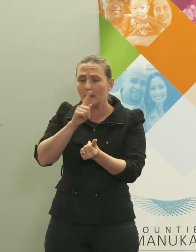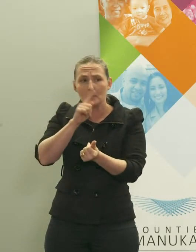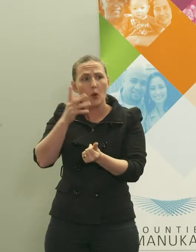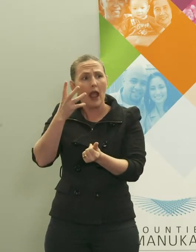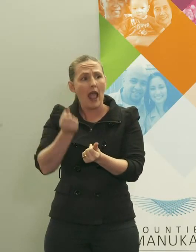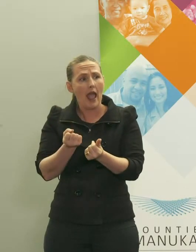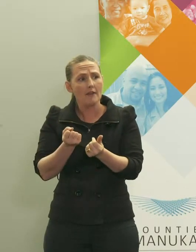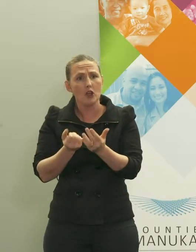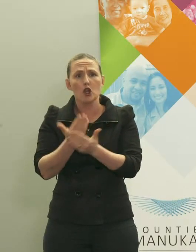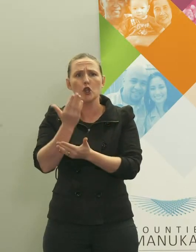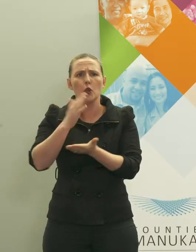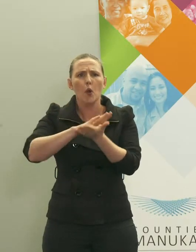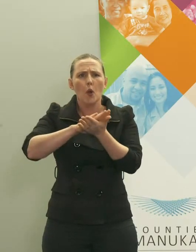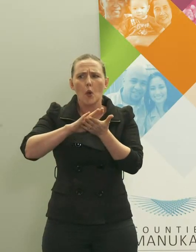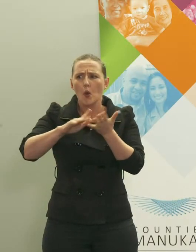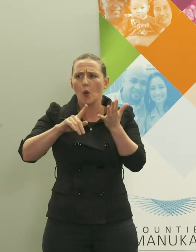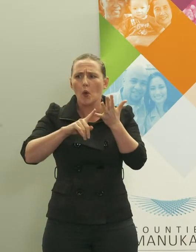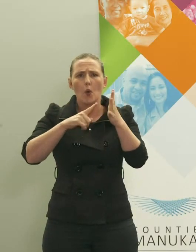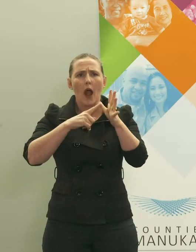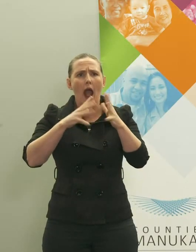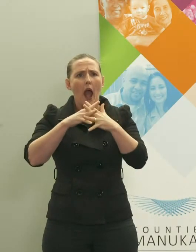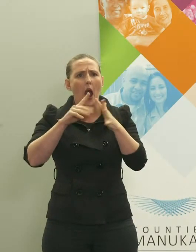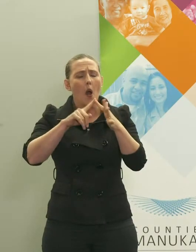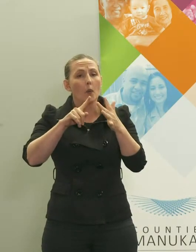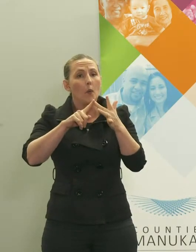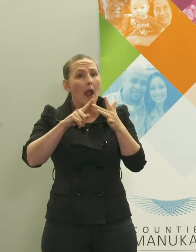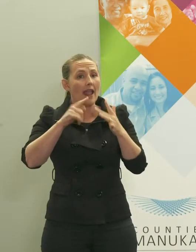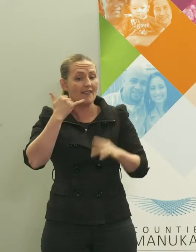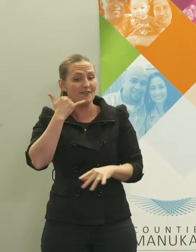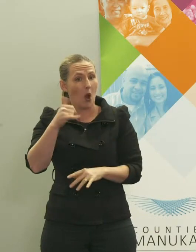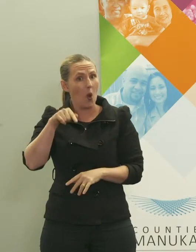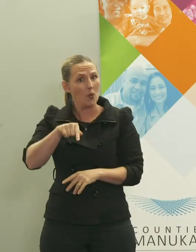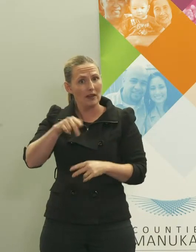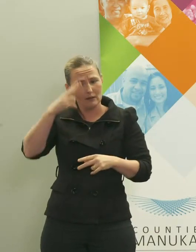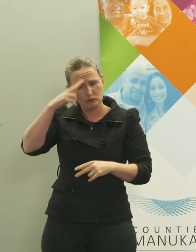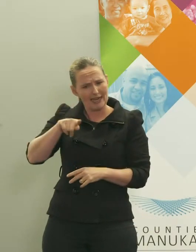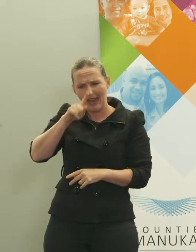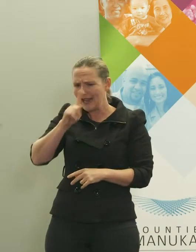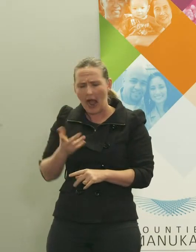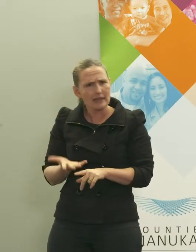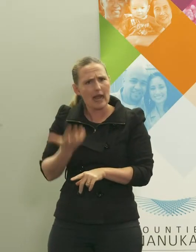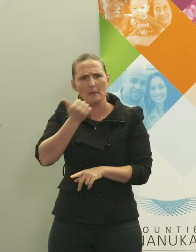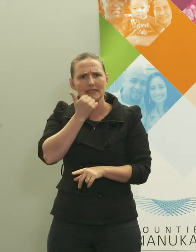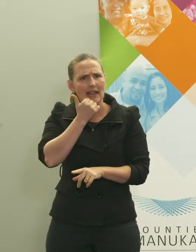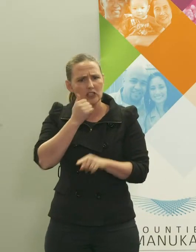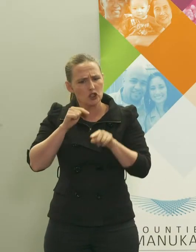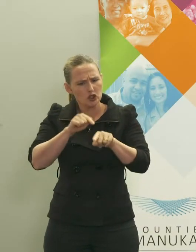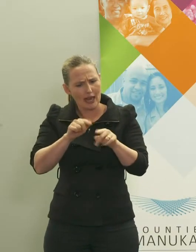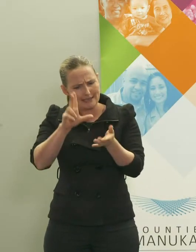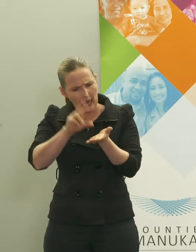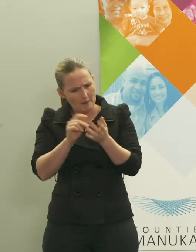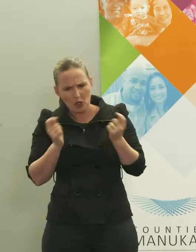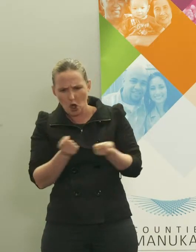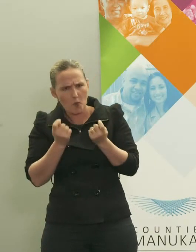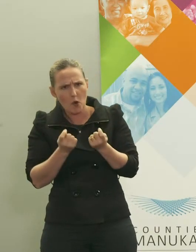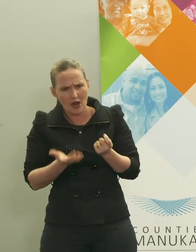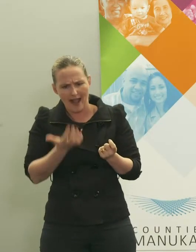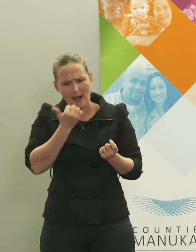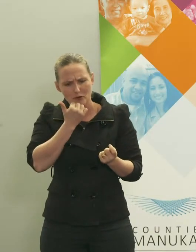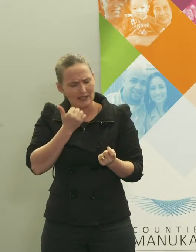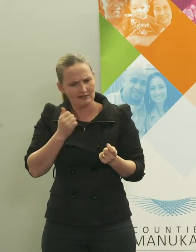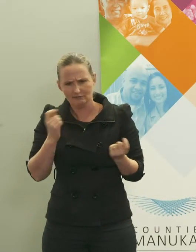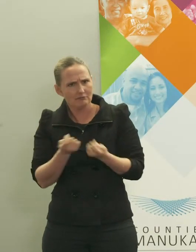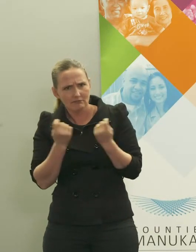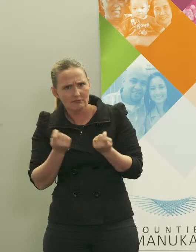download the Tracer app on their new Huawei phones. Are you concerned that there might be problems there? Are you aware of that? No, I'm not aware of that, but